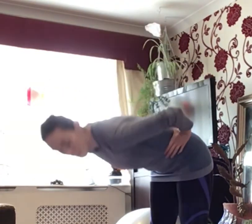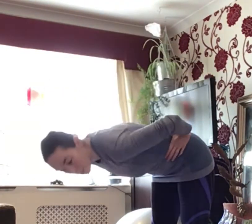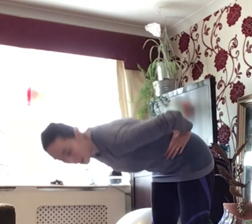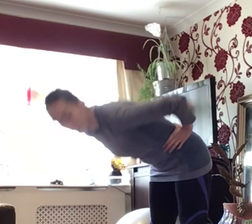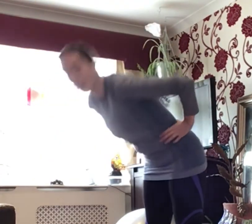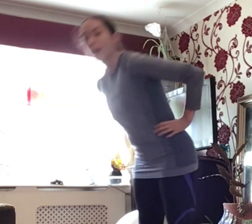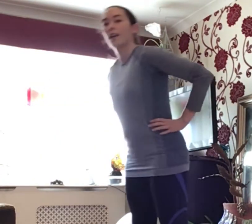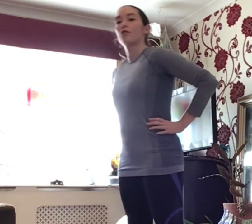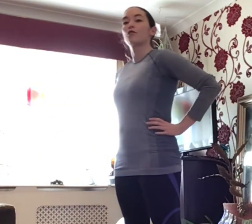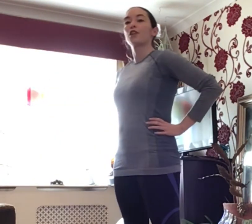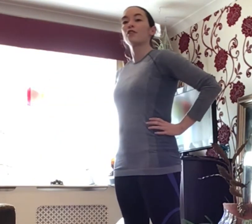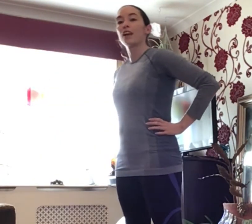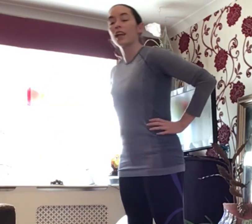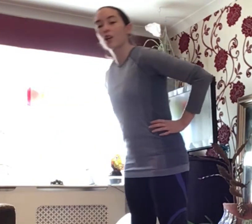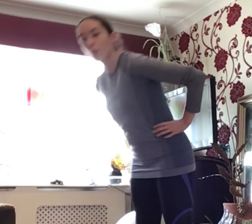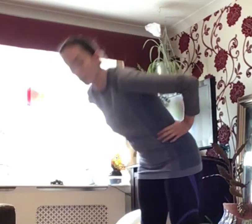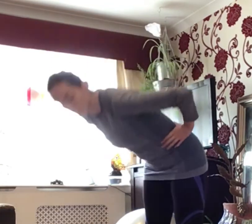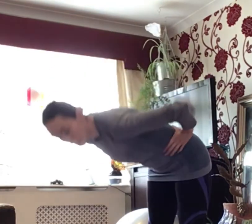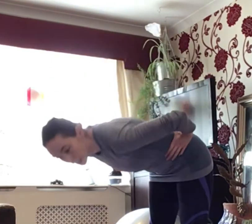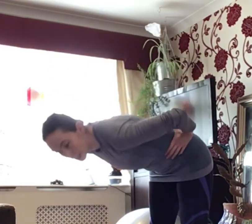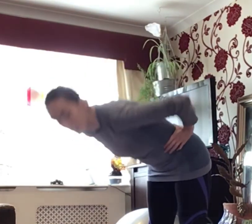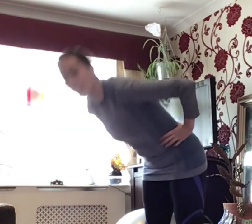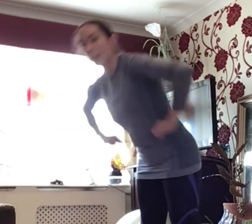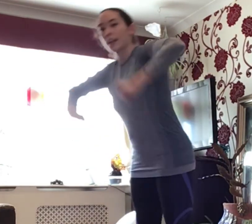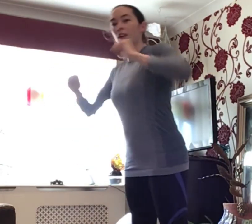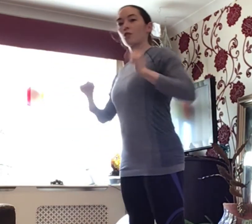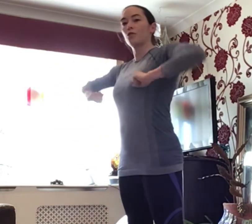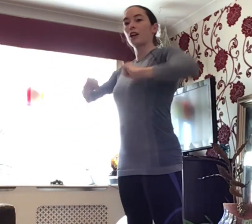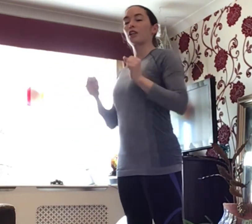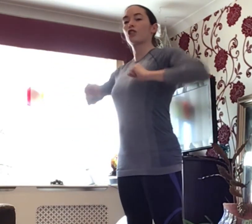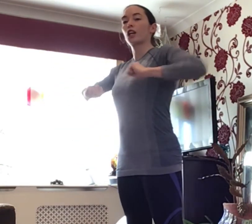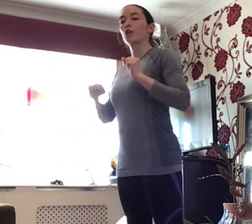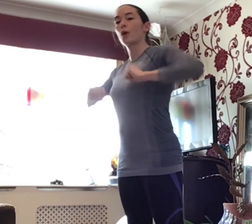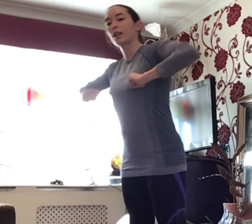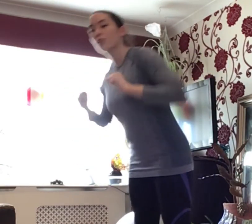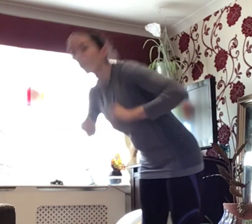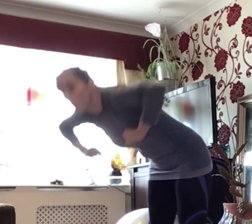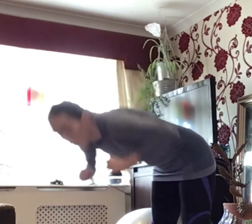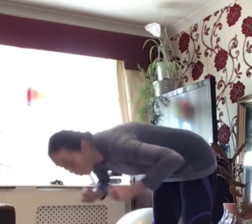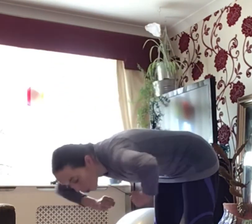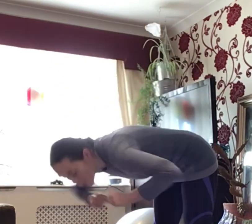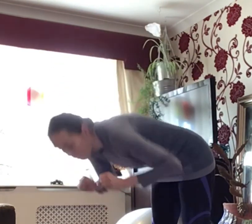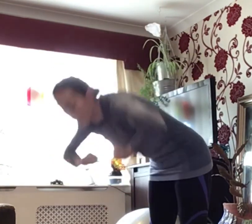Peck. If you're feeling very coordinated, get your funky chicken wings on the go. Peck.